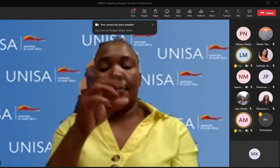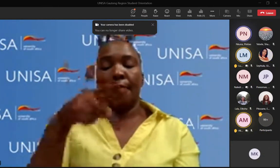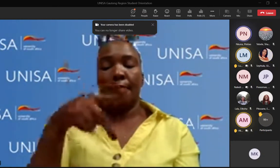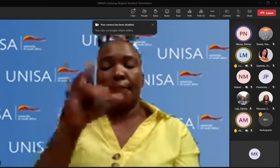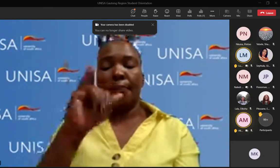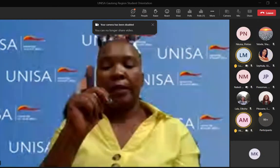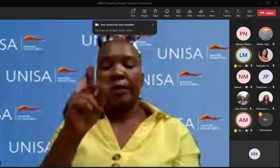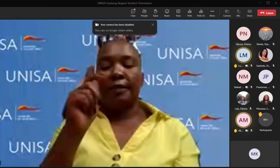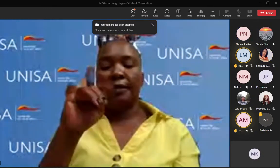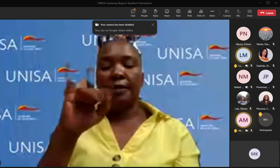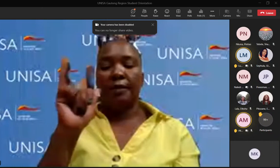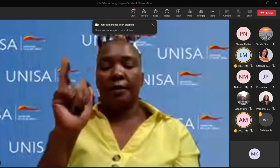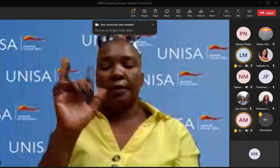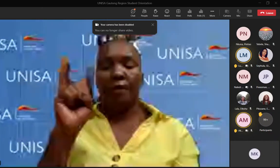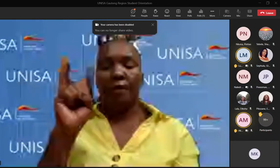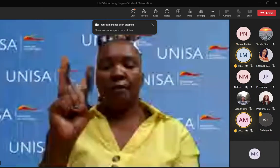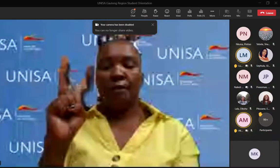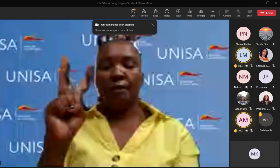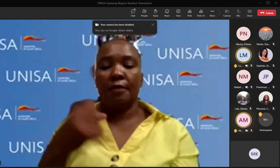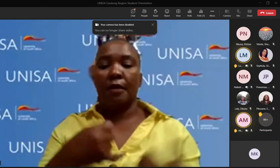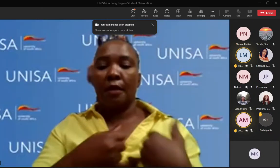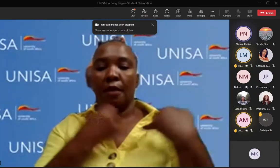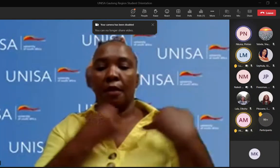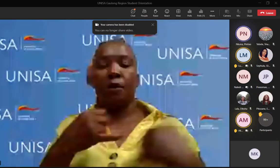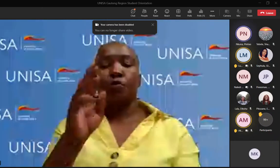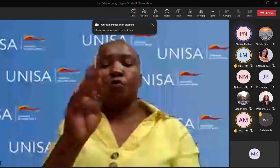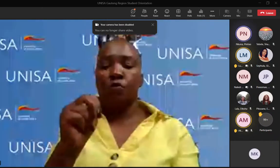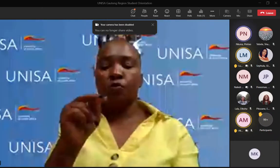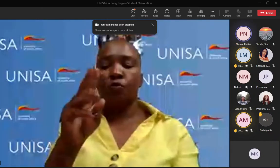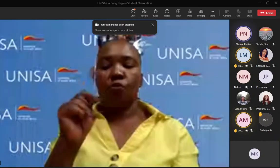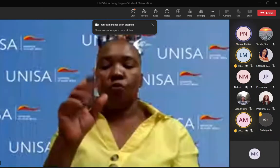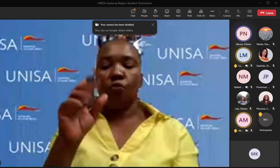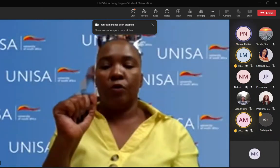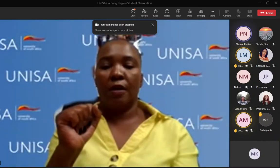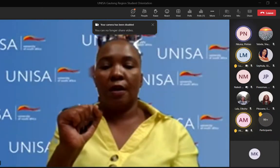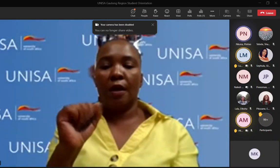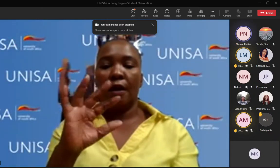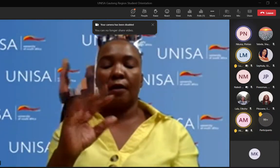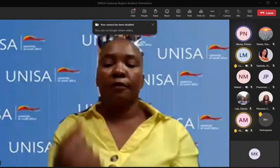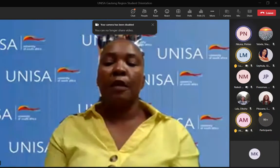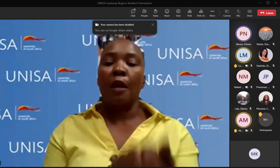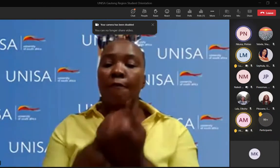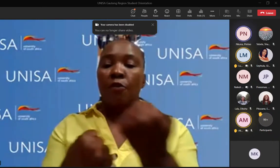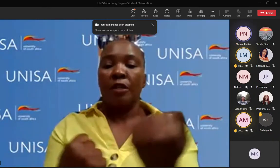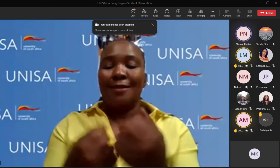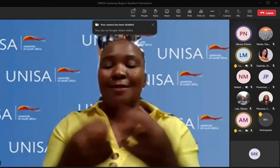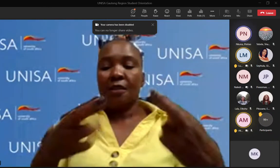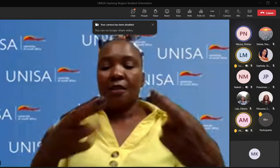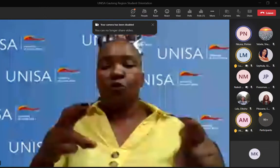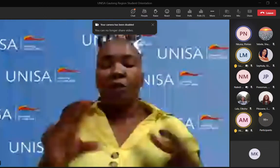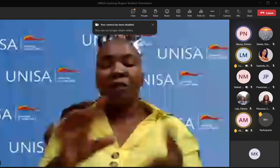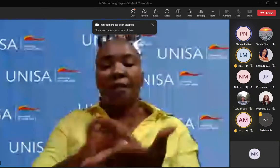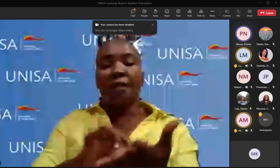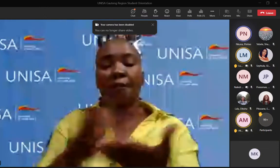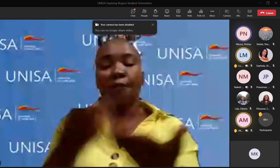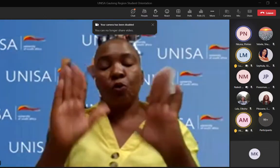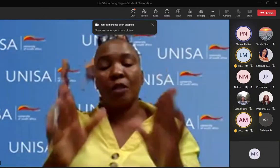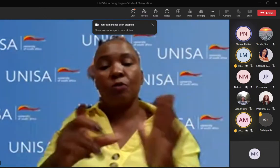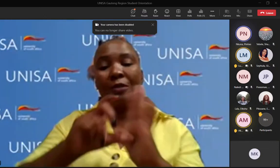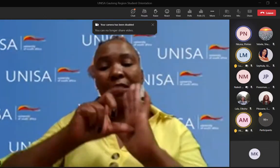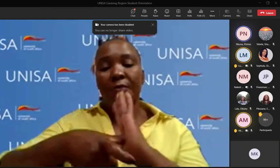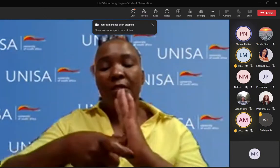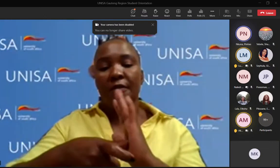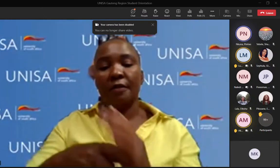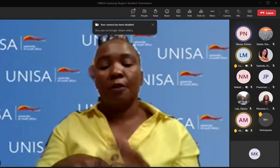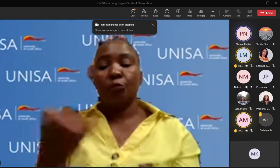is I'm from the advocacy and Resource Center for students with disabilities uh by the way